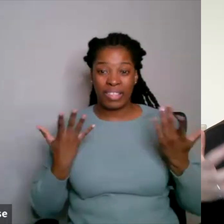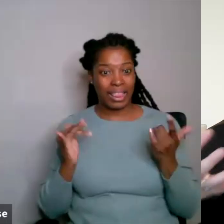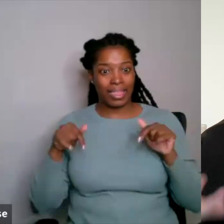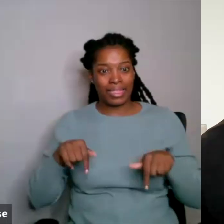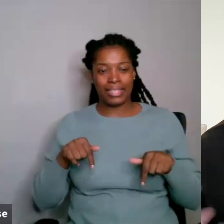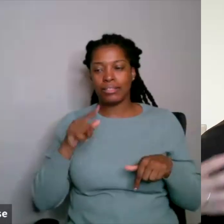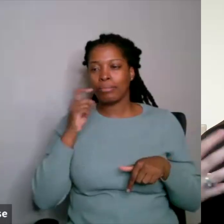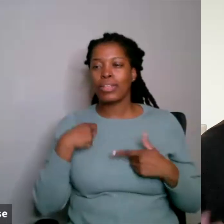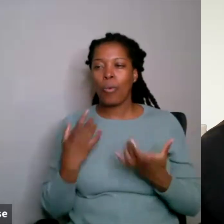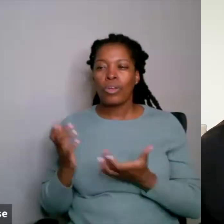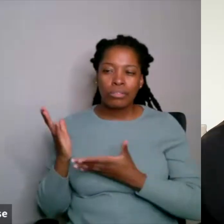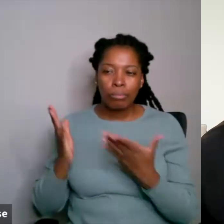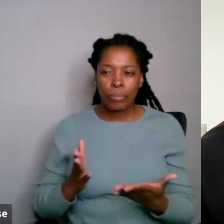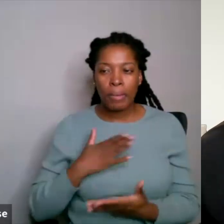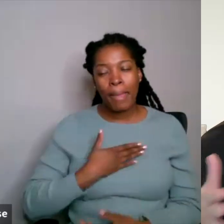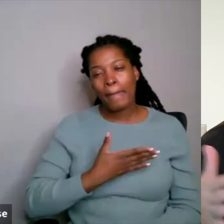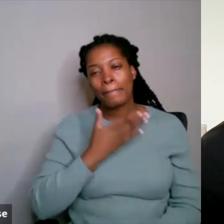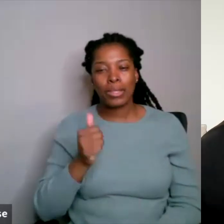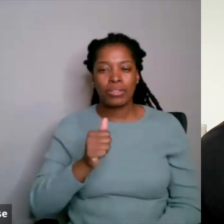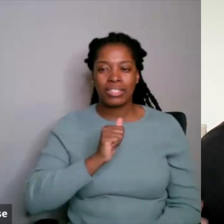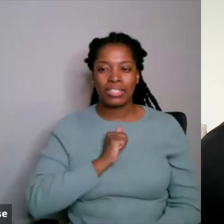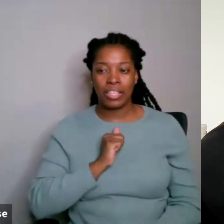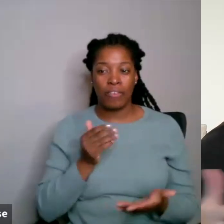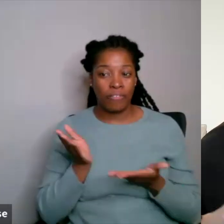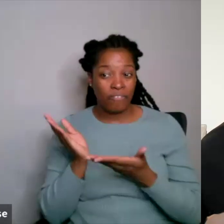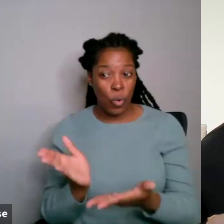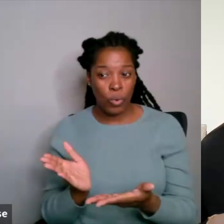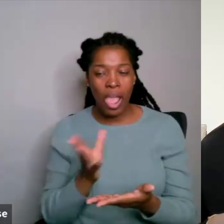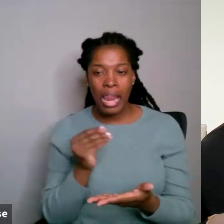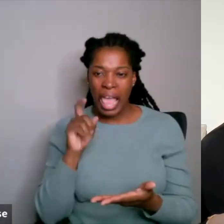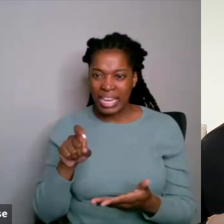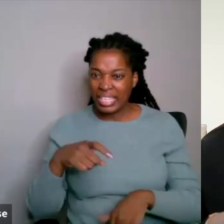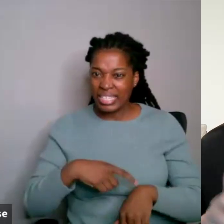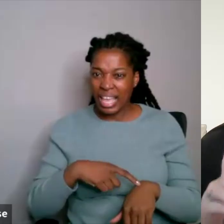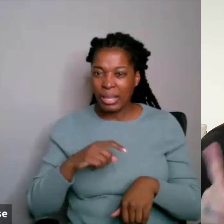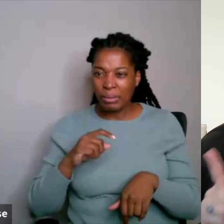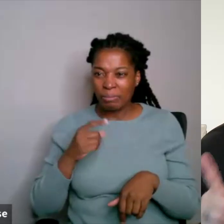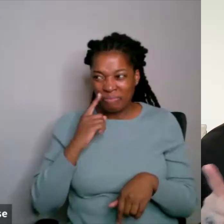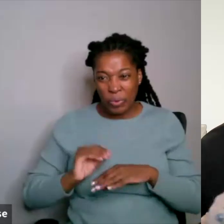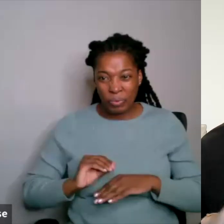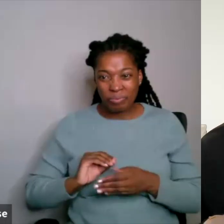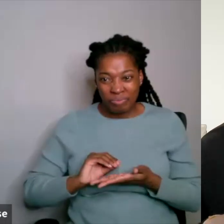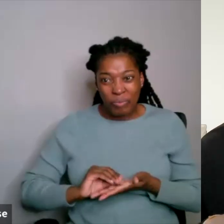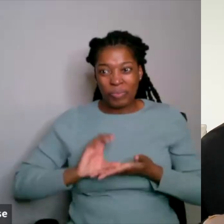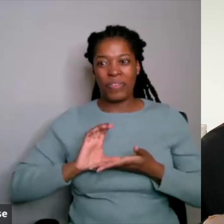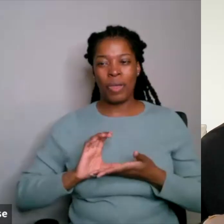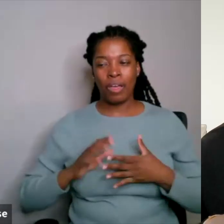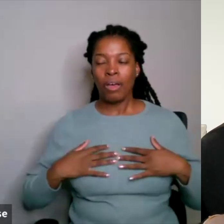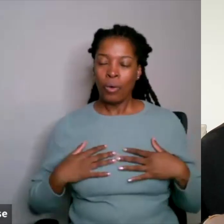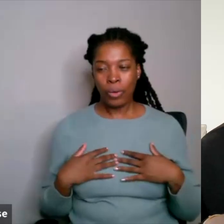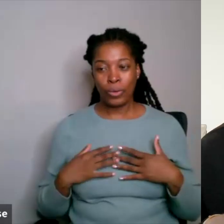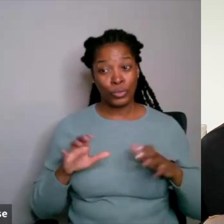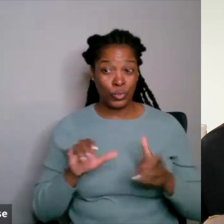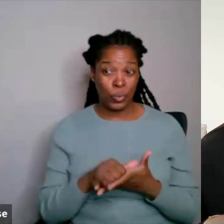bring my best self forward, and I need time to refuel to do that. That space to help me regulate